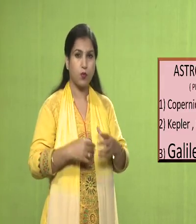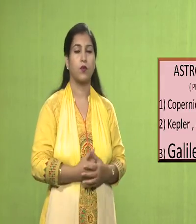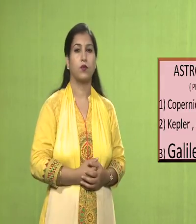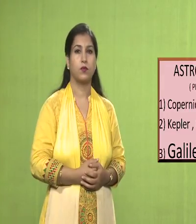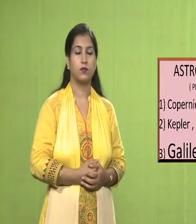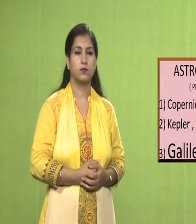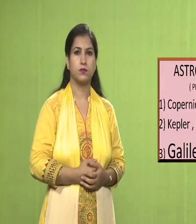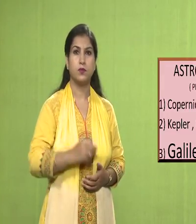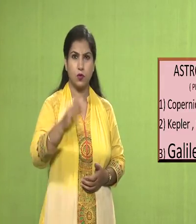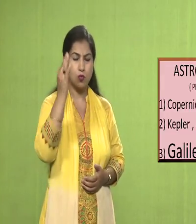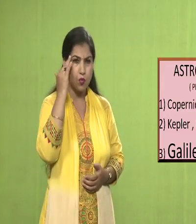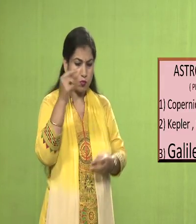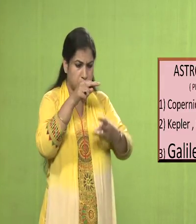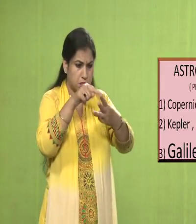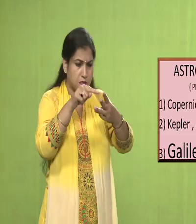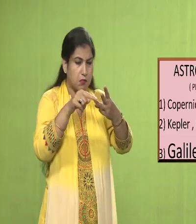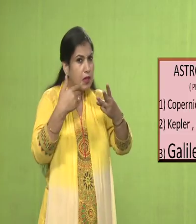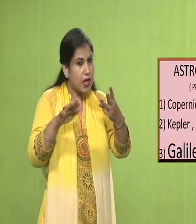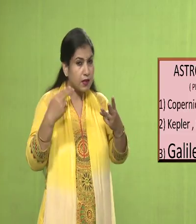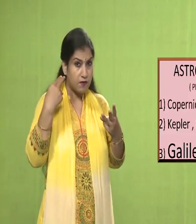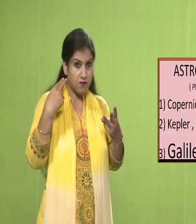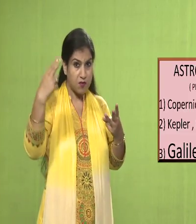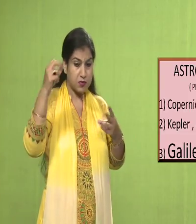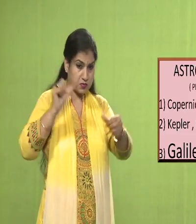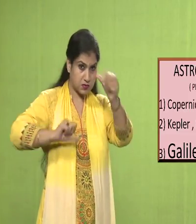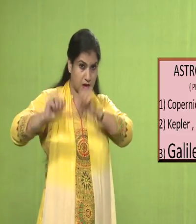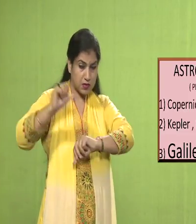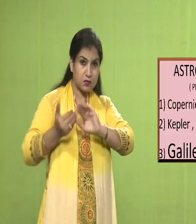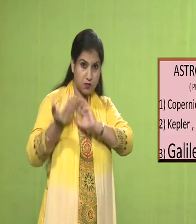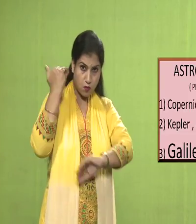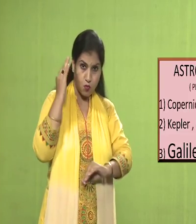Do you know about any of these scientists before?